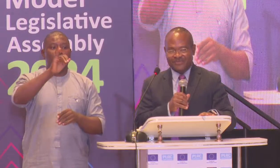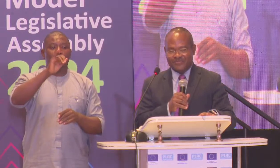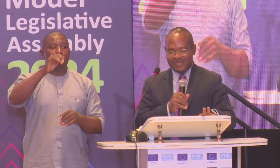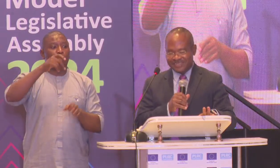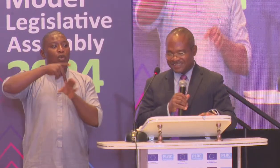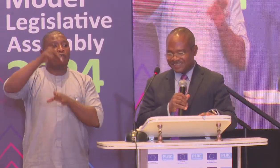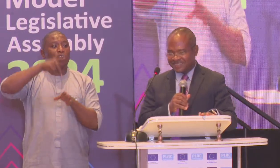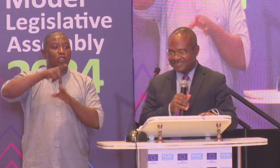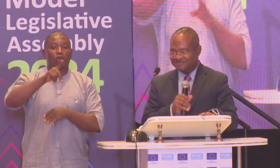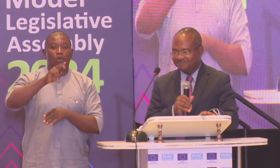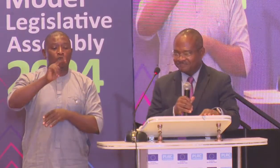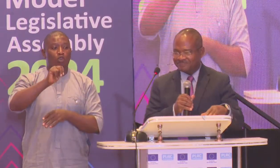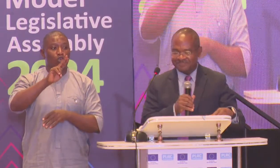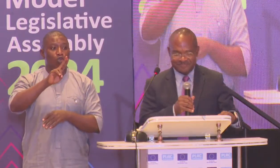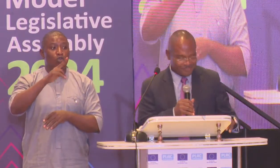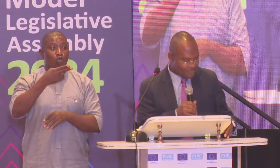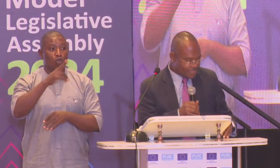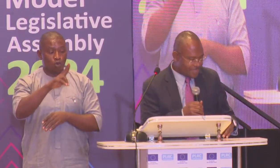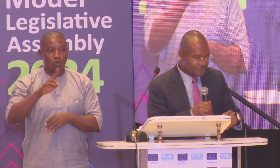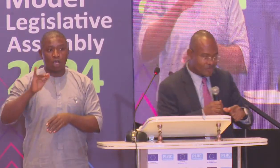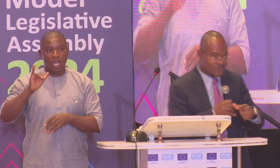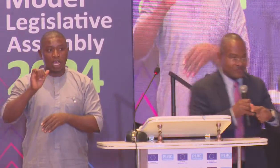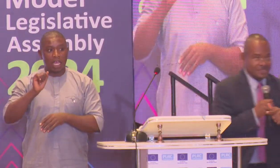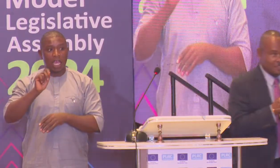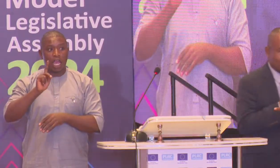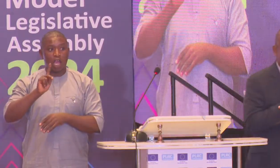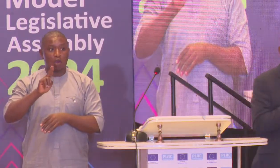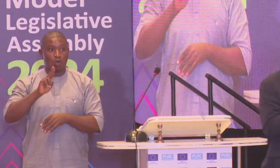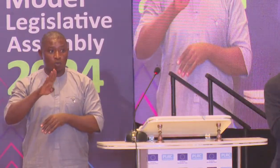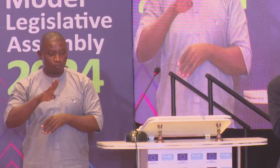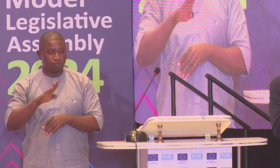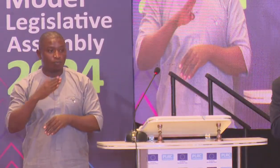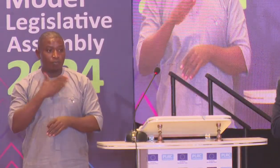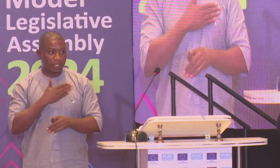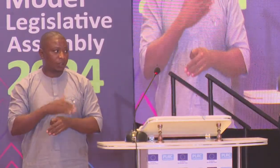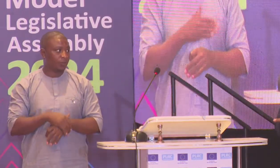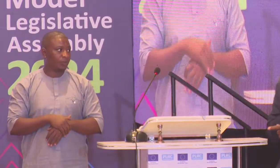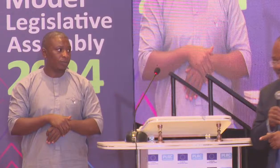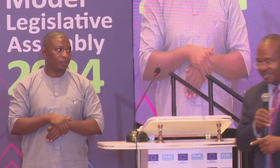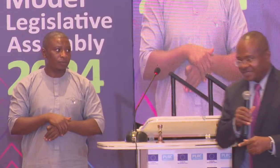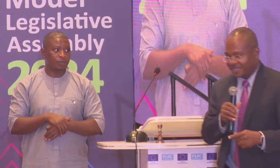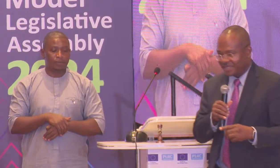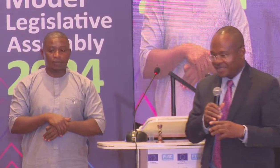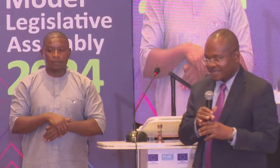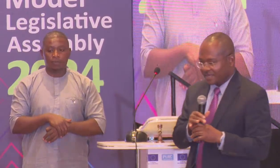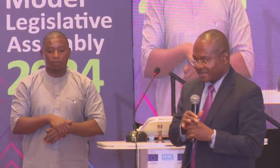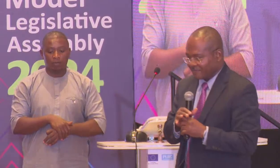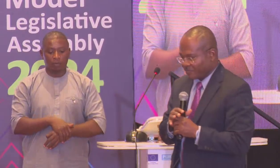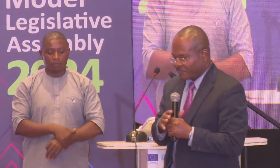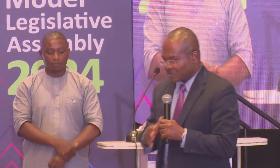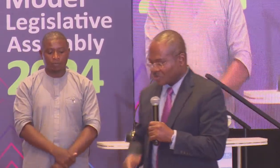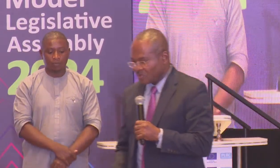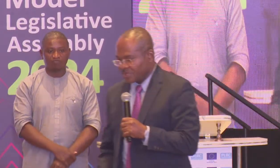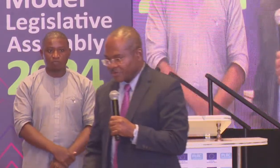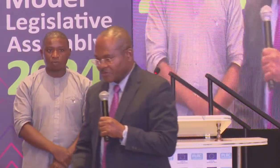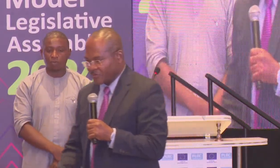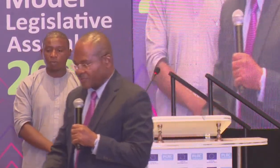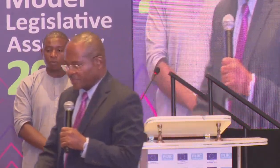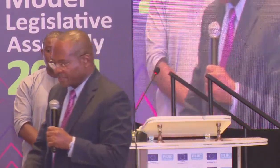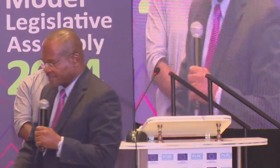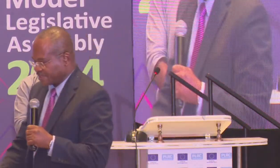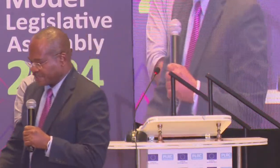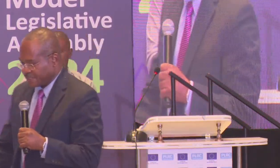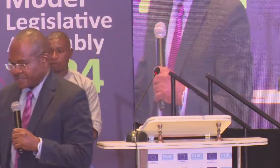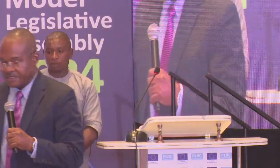Yakub, please. I think we have to set up the presentation point here. Professor Nuhu Yakub